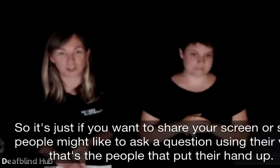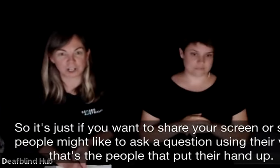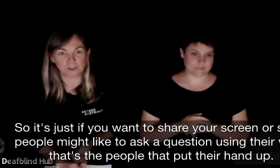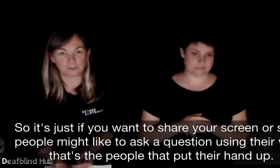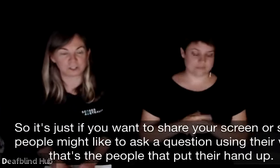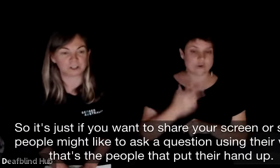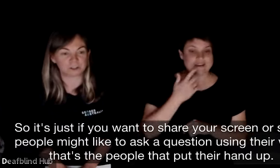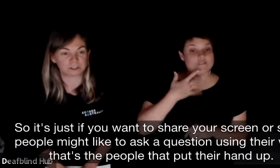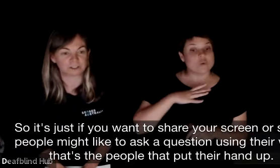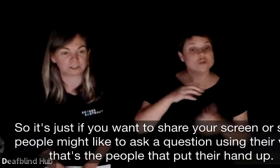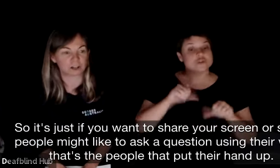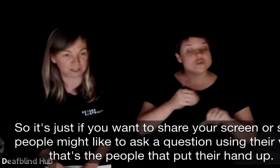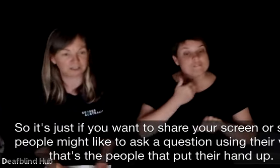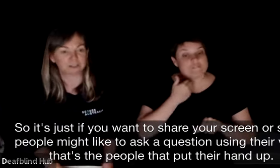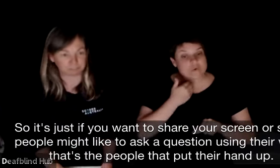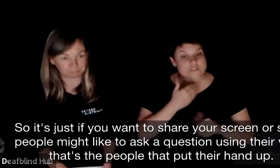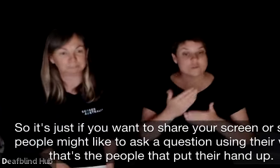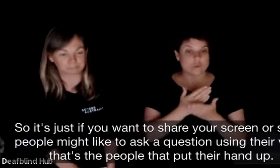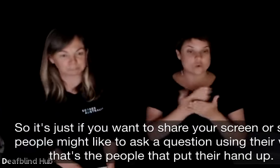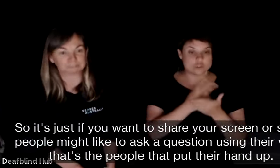voice or share your video to sign.